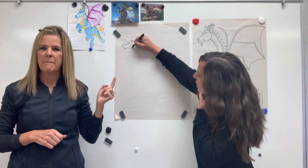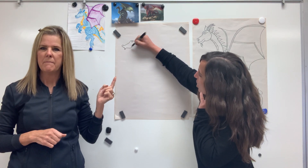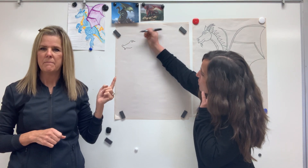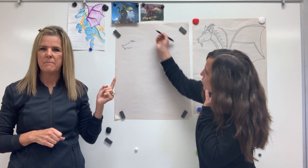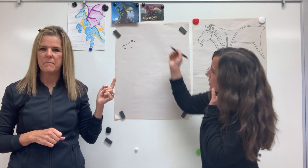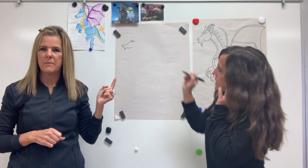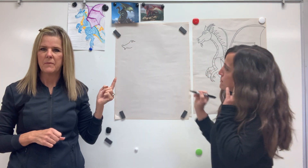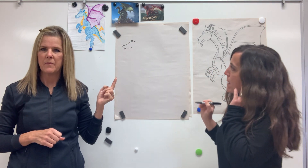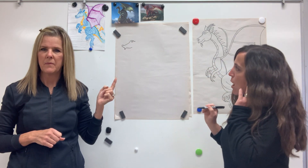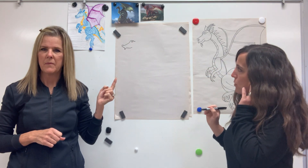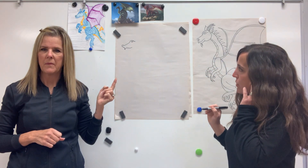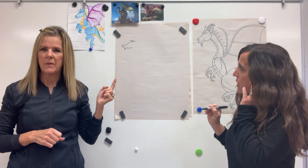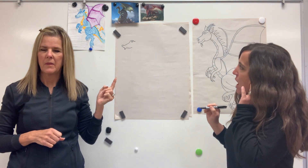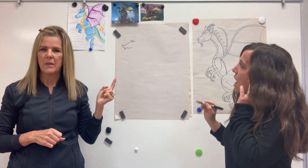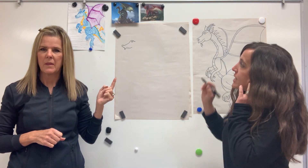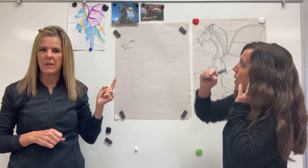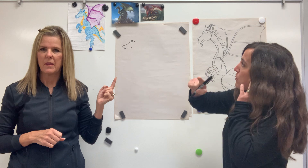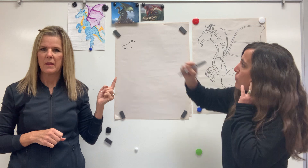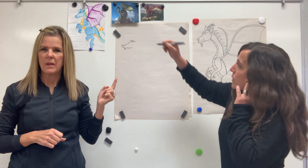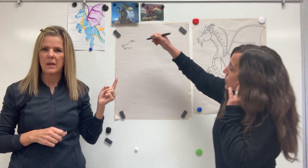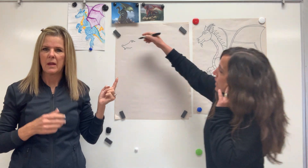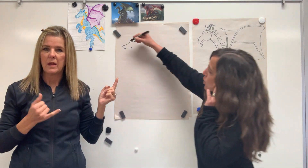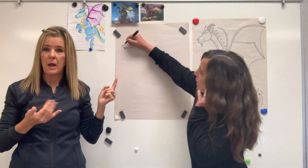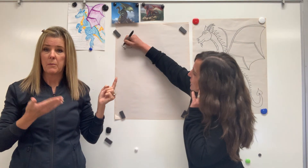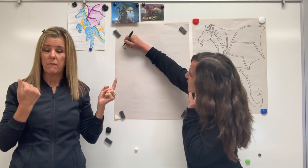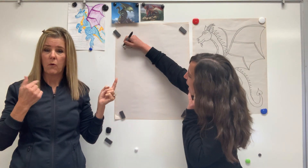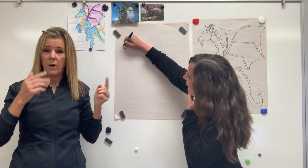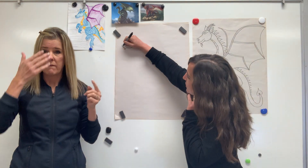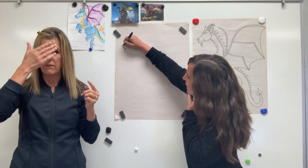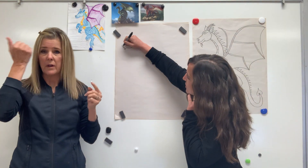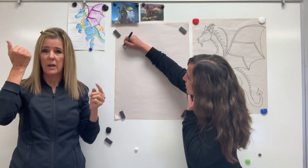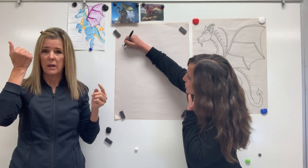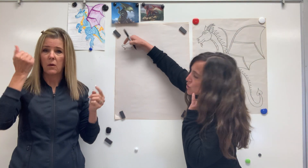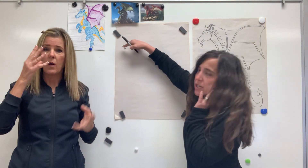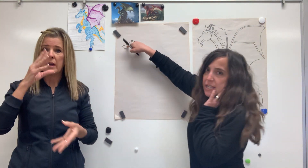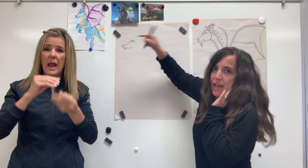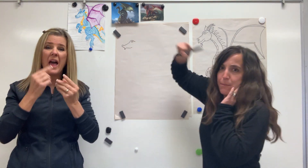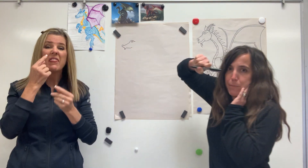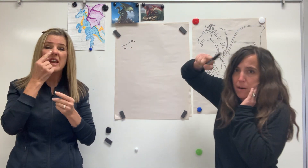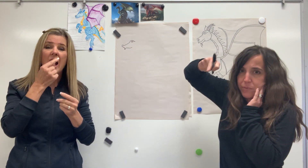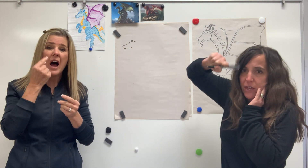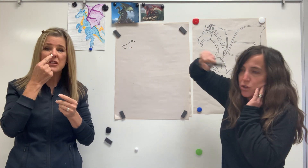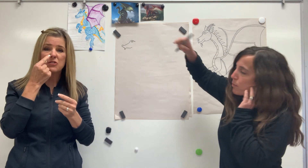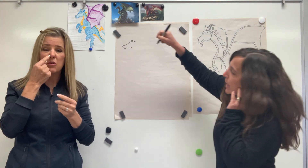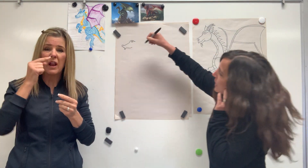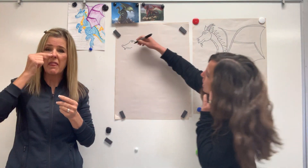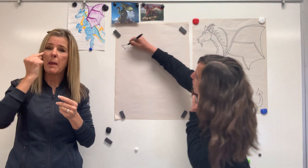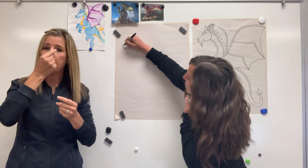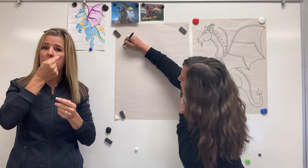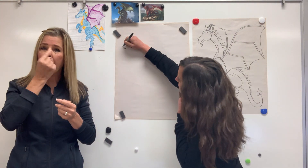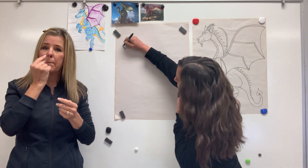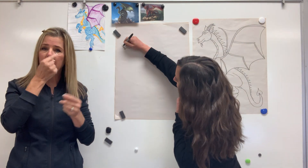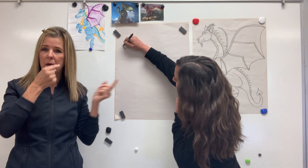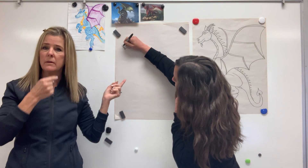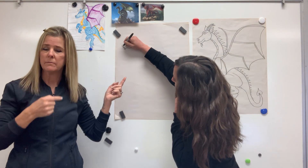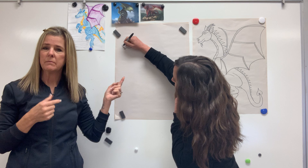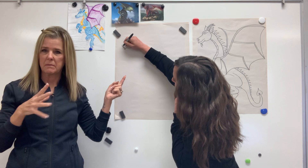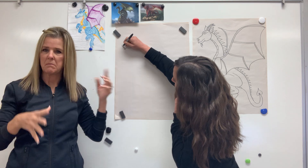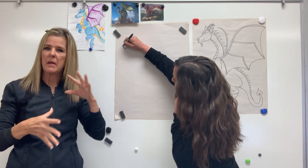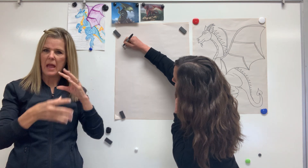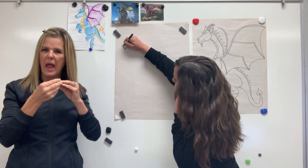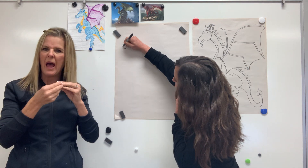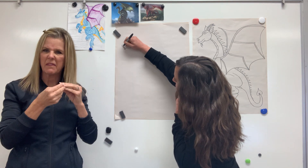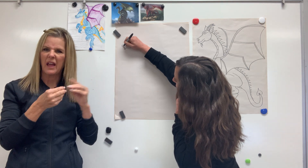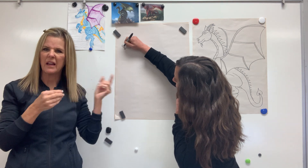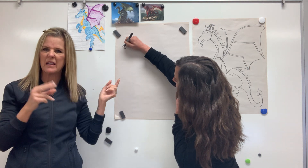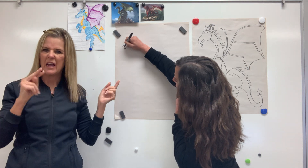back for his mouth. Now, before I forget, go ahead and add that nostril in that bump that you made. Go ahead and add that nice